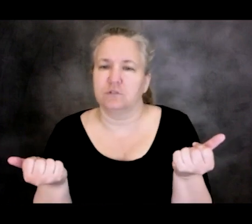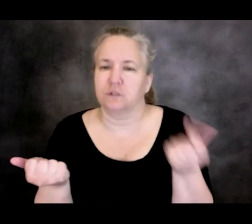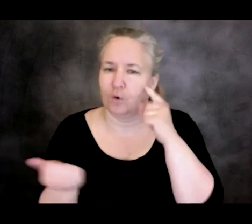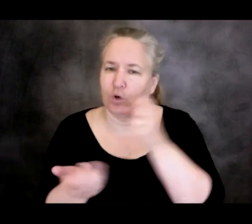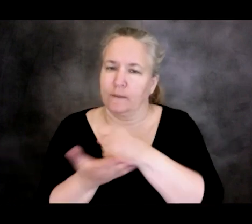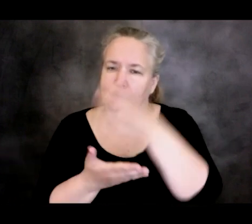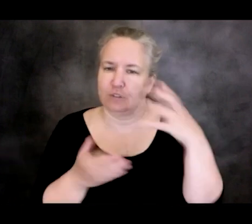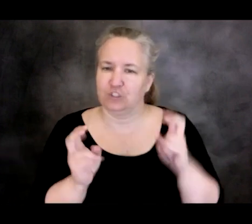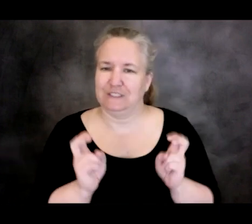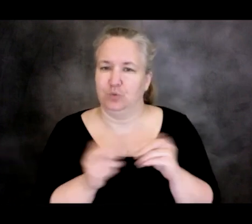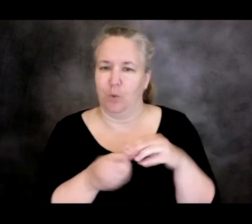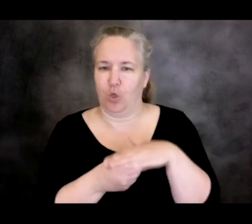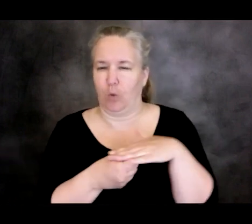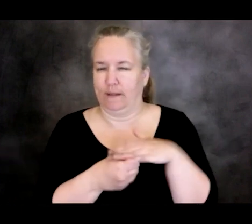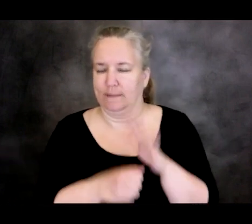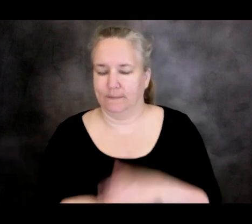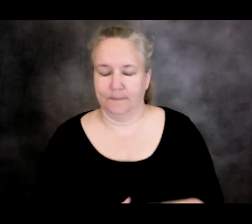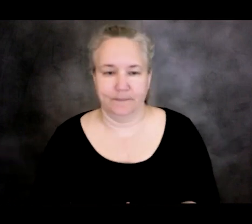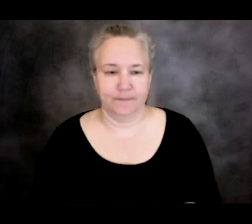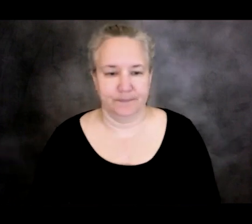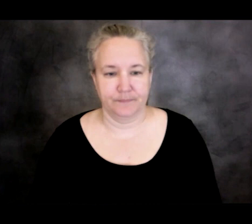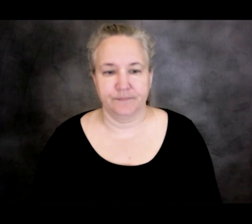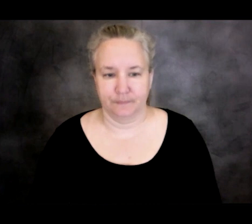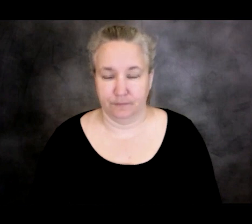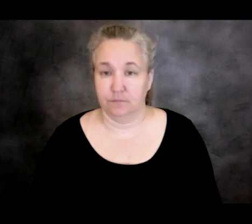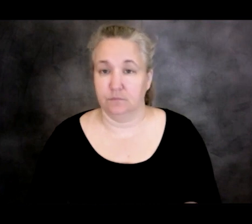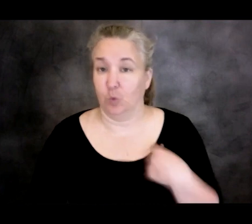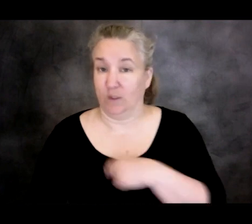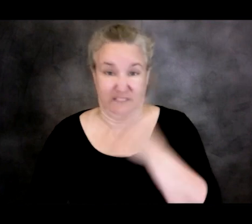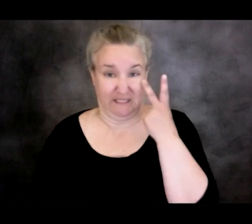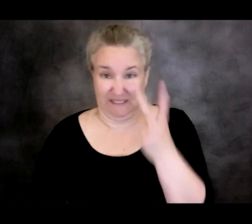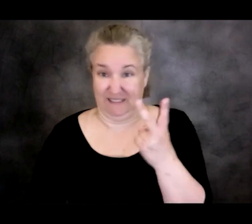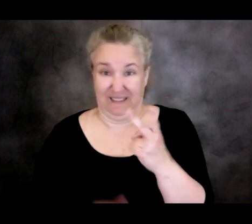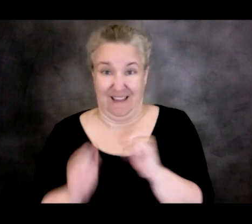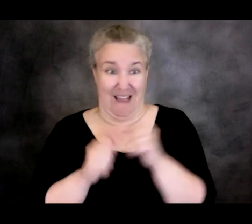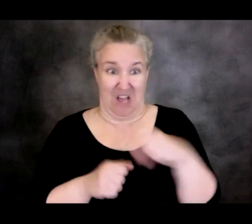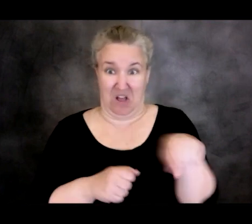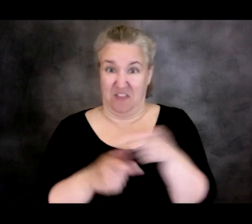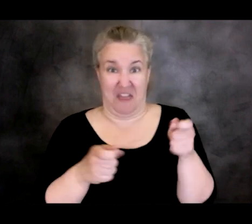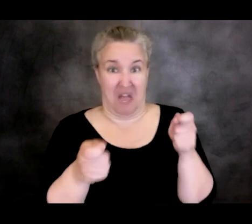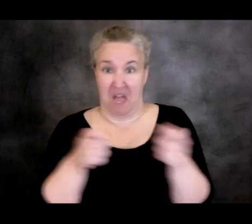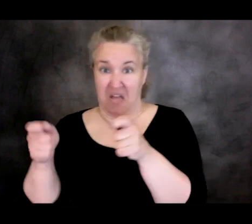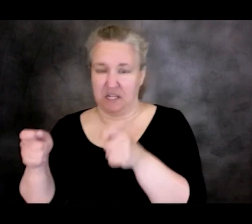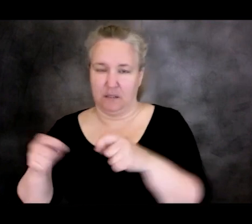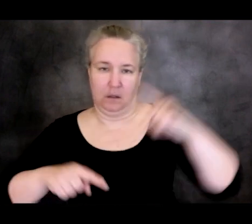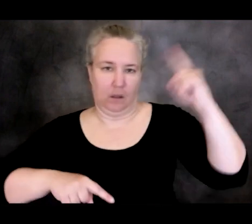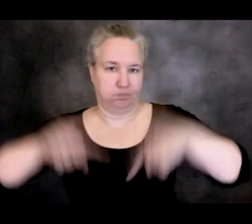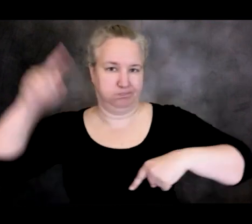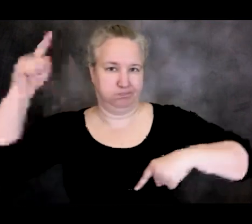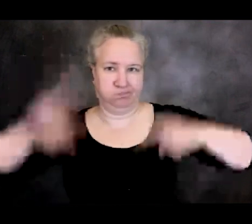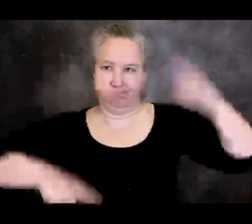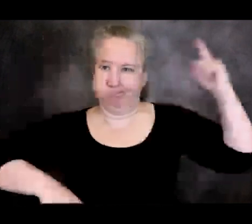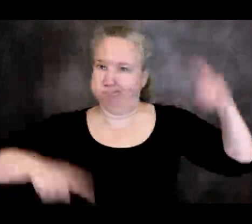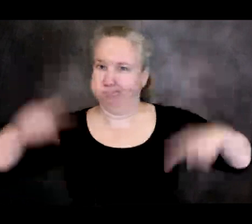more locally. And what we've seen is really a uneven landscape of